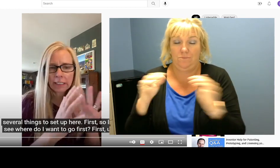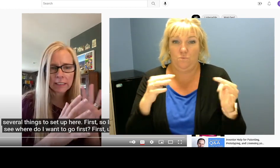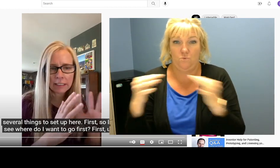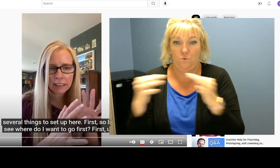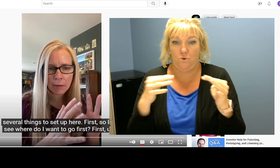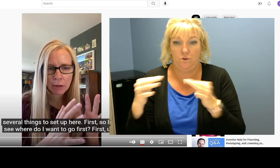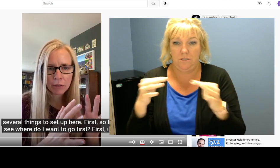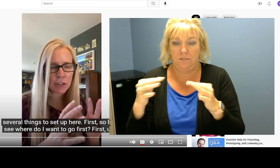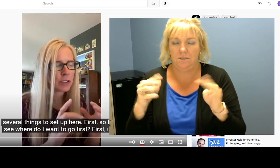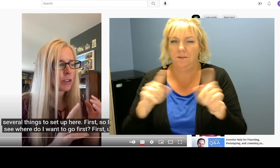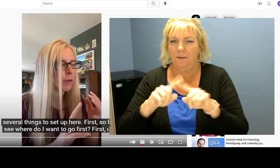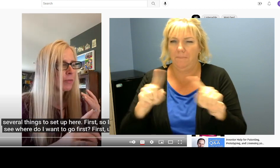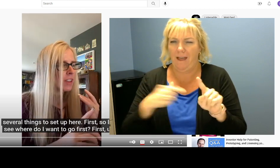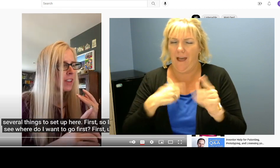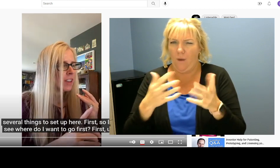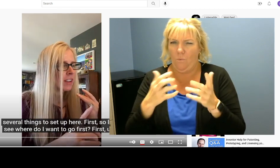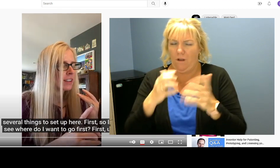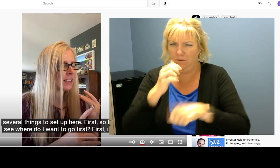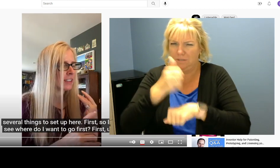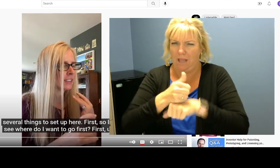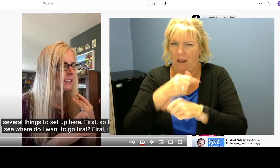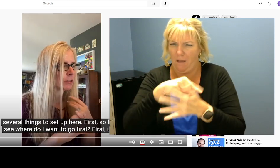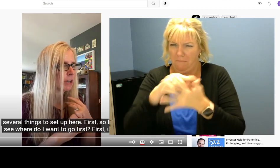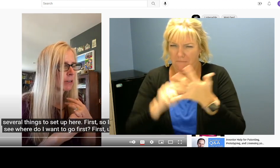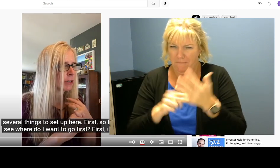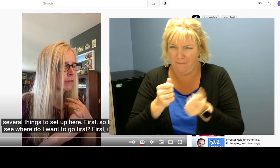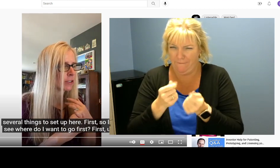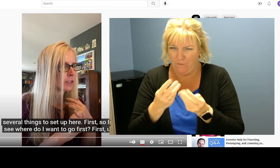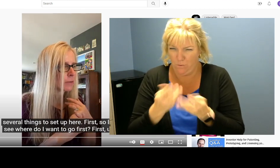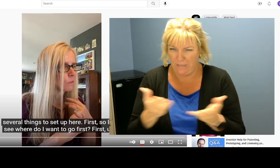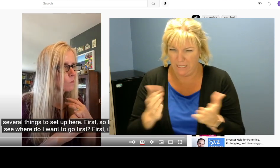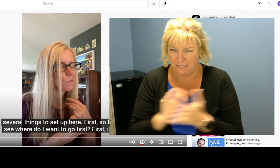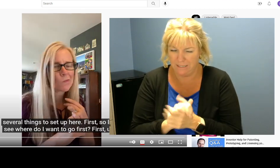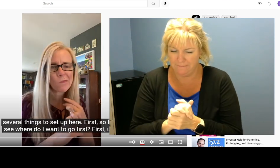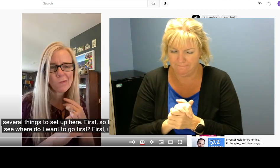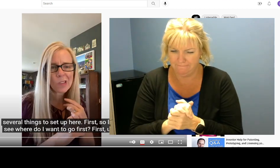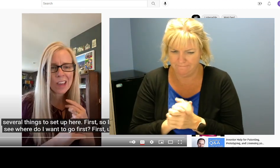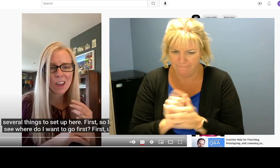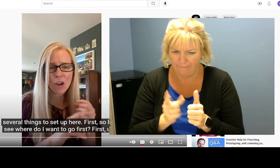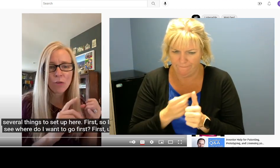several things to set up here first. So let's see, where do I want to go first?